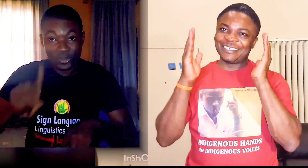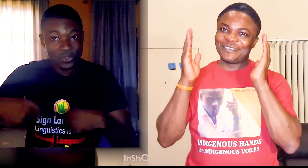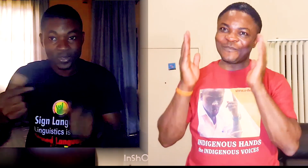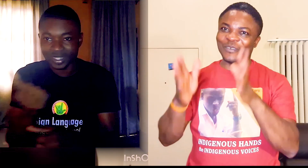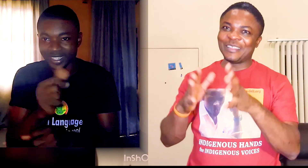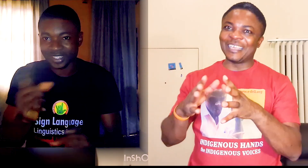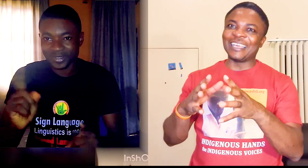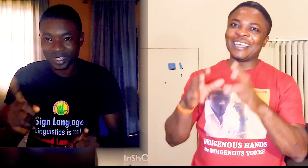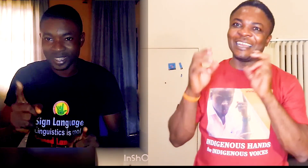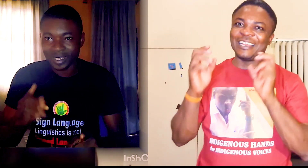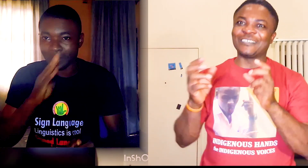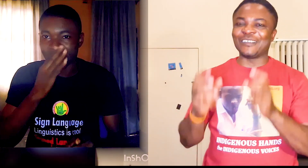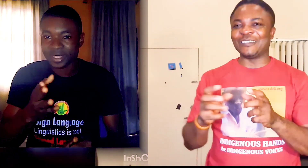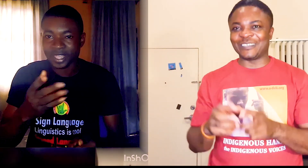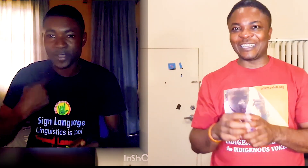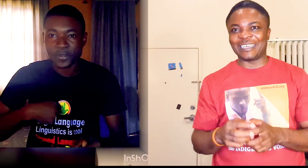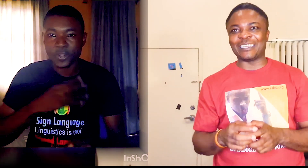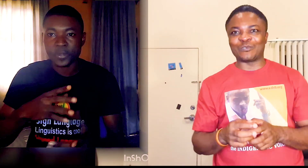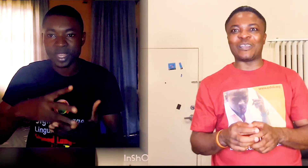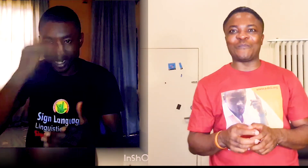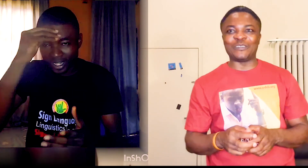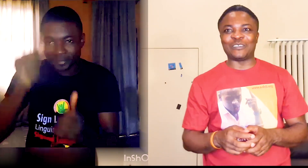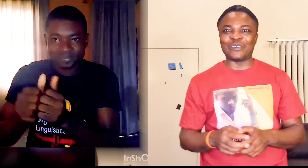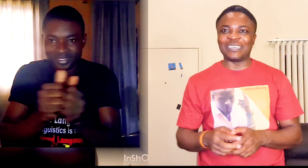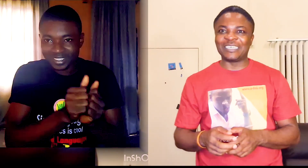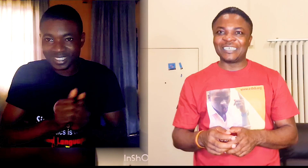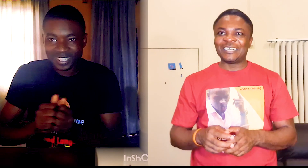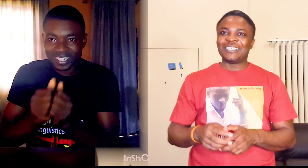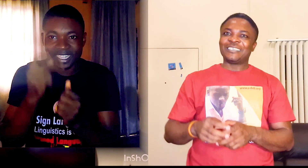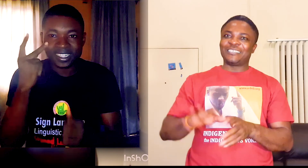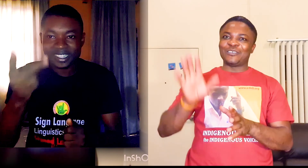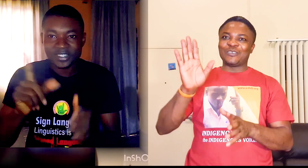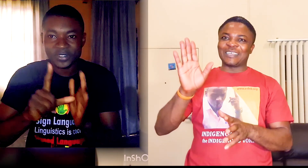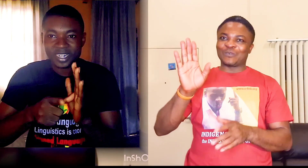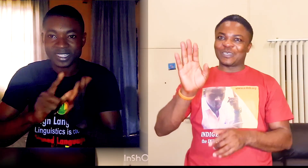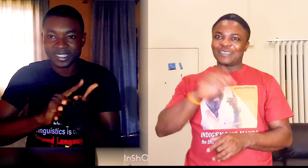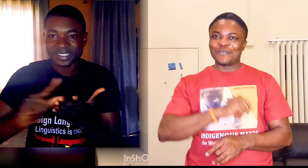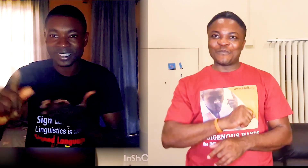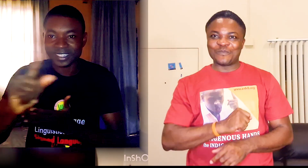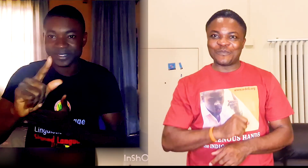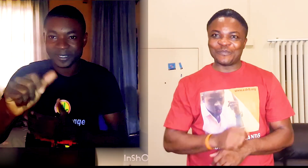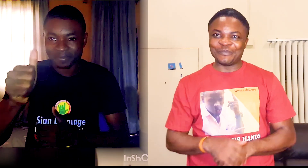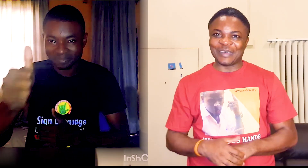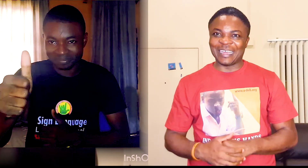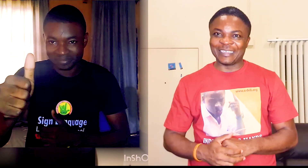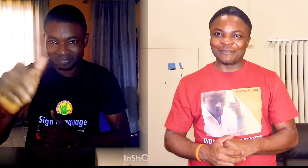and let's learn together as we have been doing. See you next week.